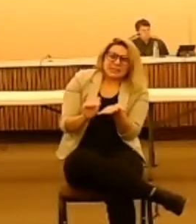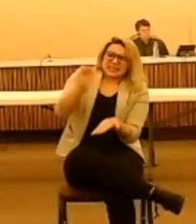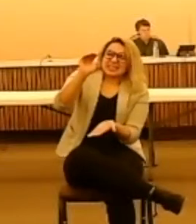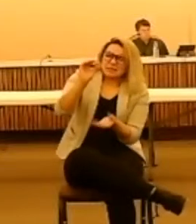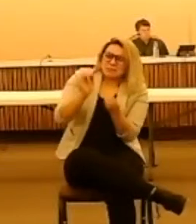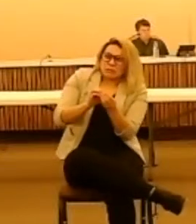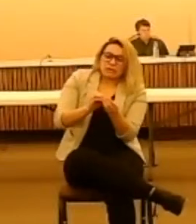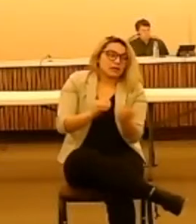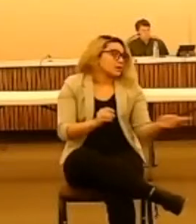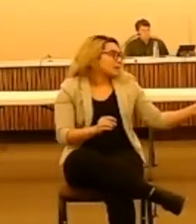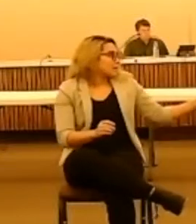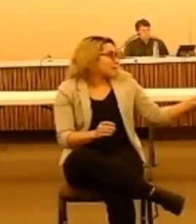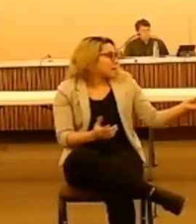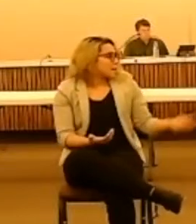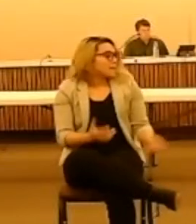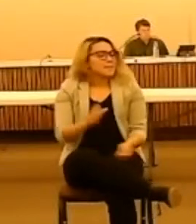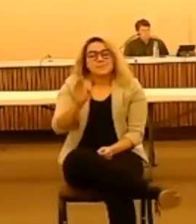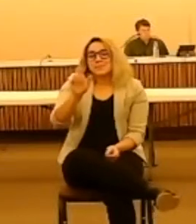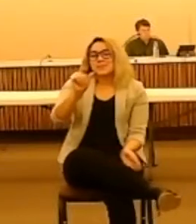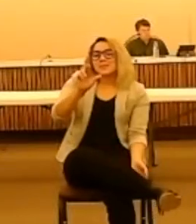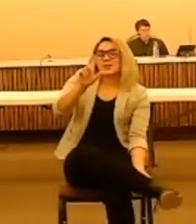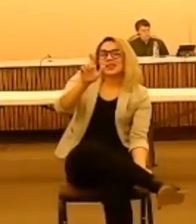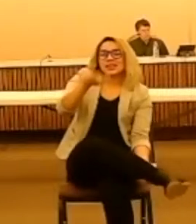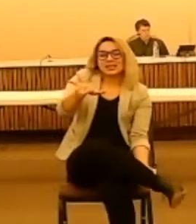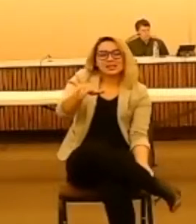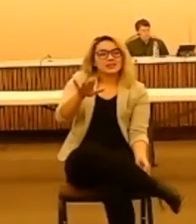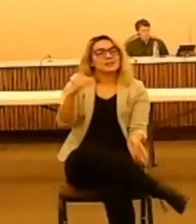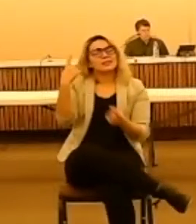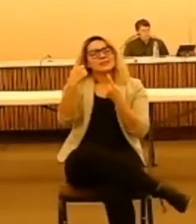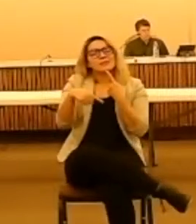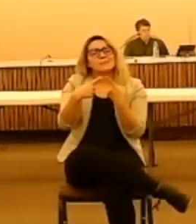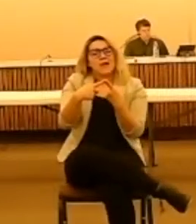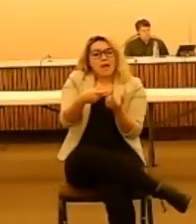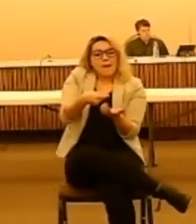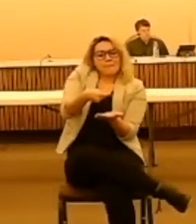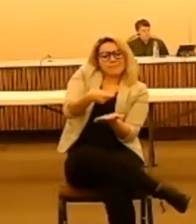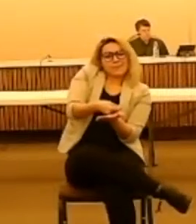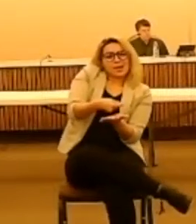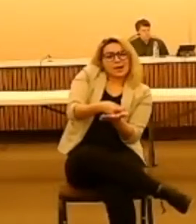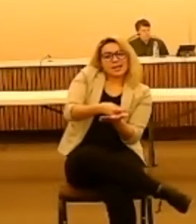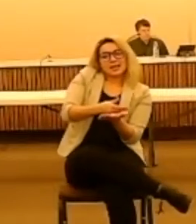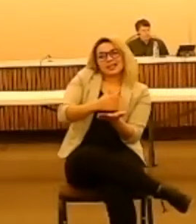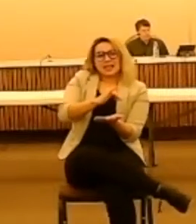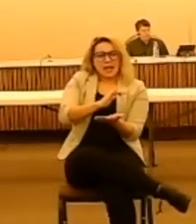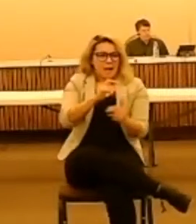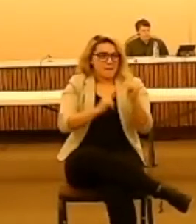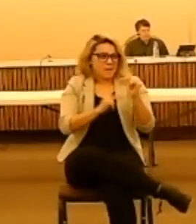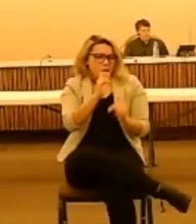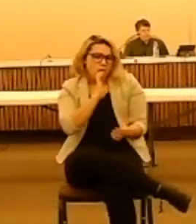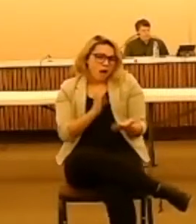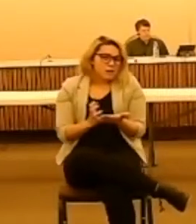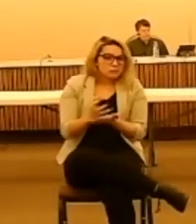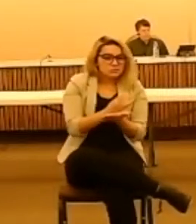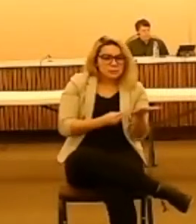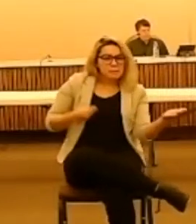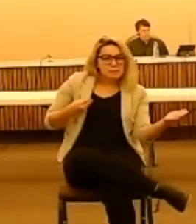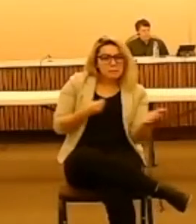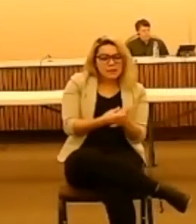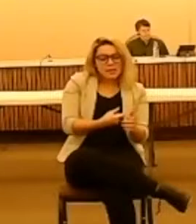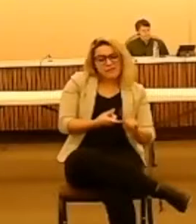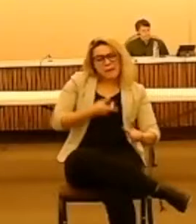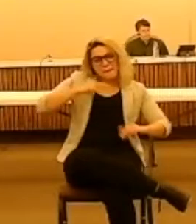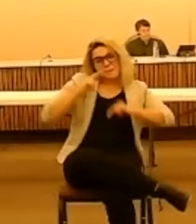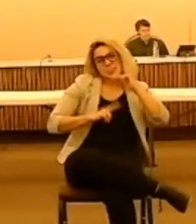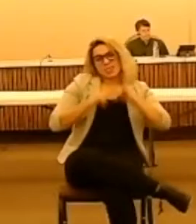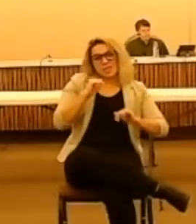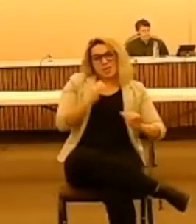projects, we all think about, oh, look at all the money that the builder's probably going to make on the project. But you